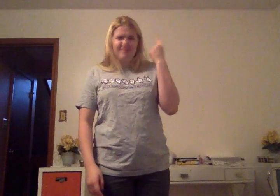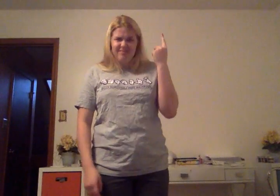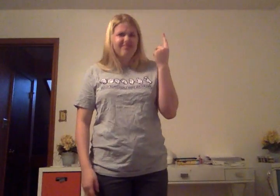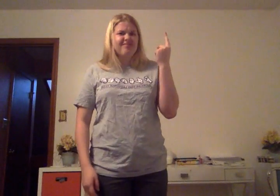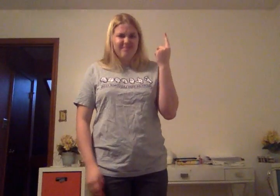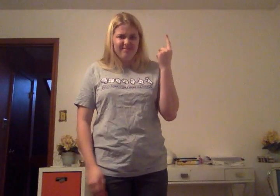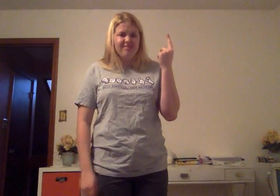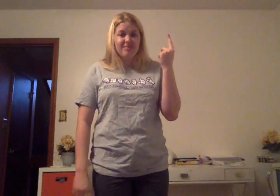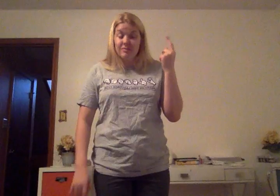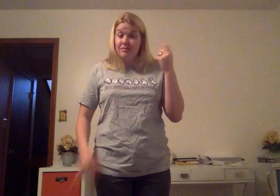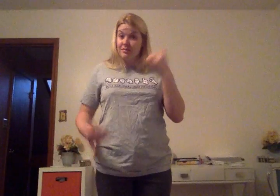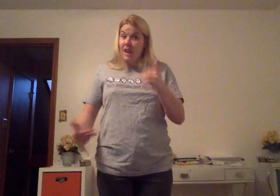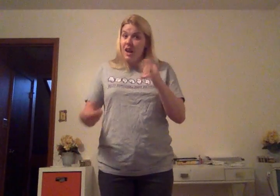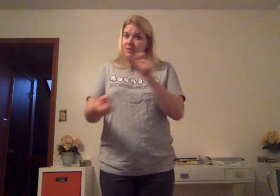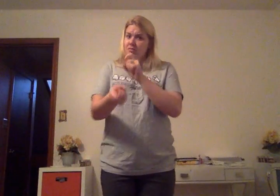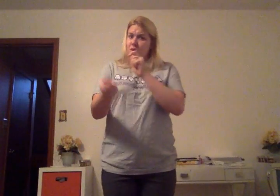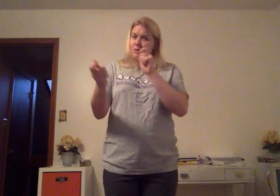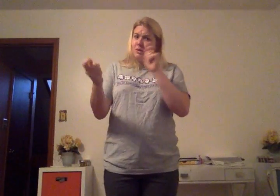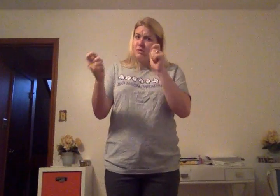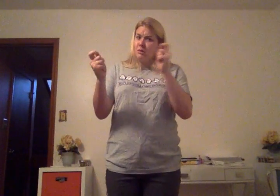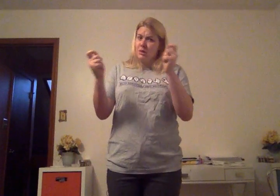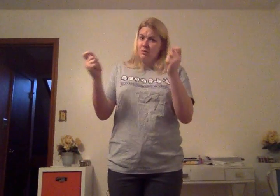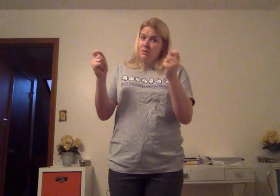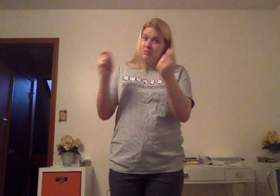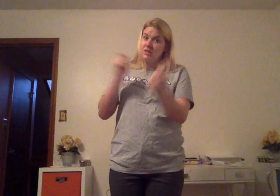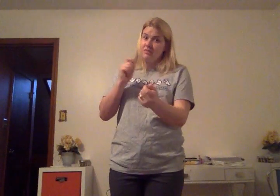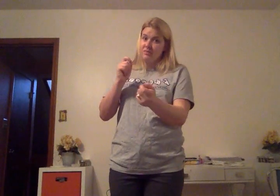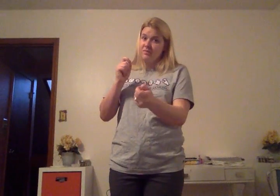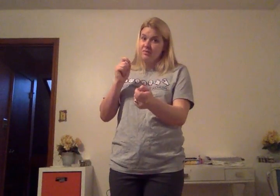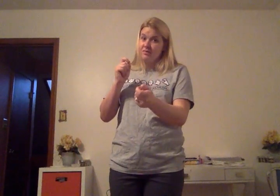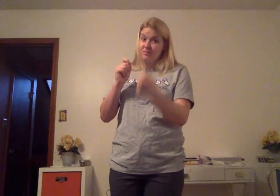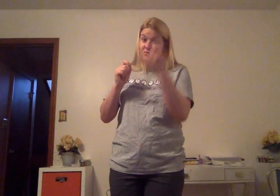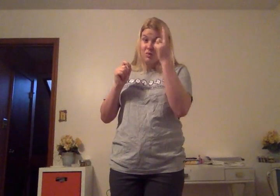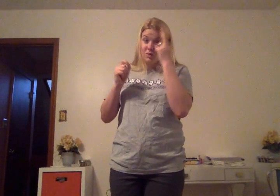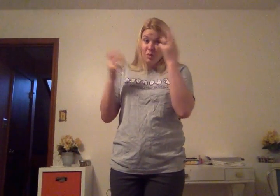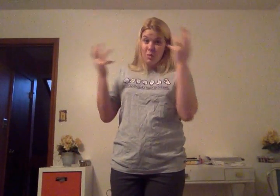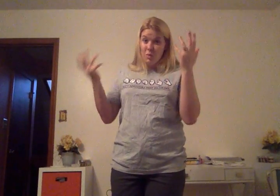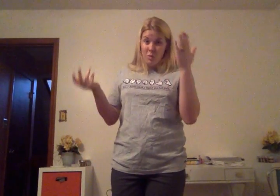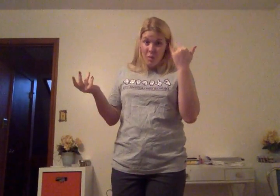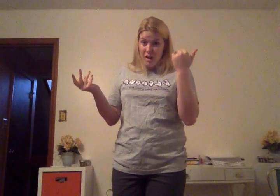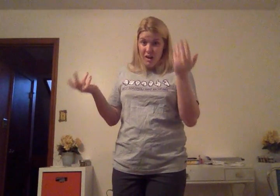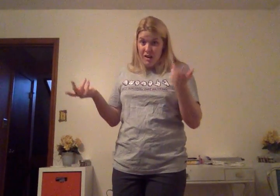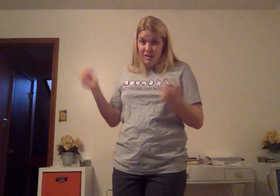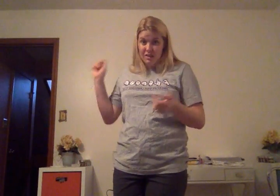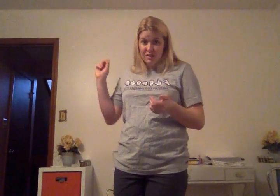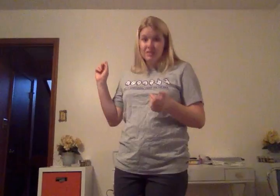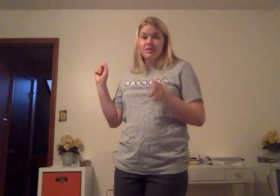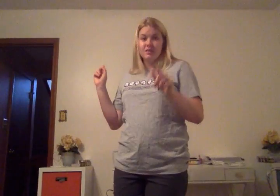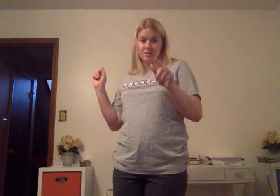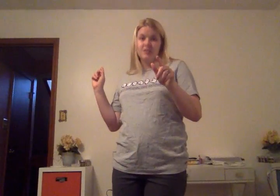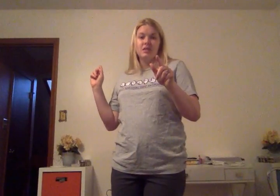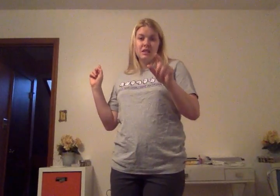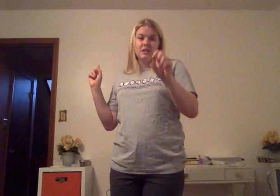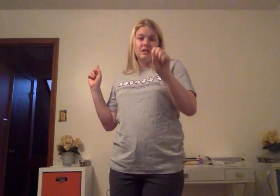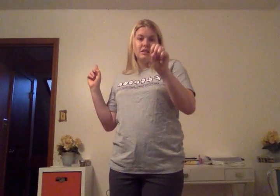that has changed, and it's no exaggeration to say the reason awareness is so much better now than it was is